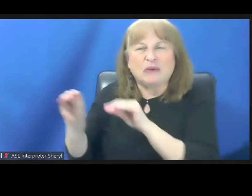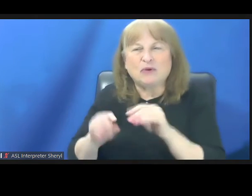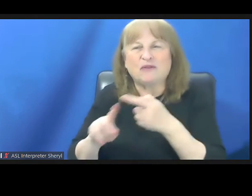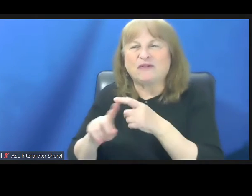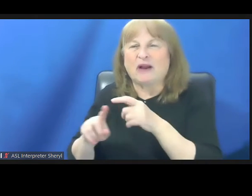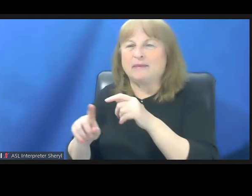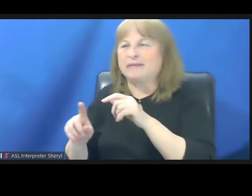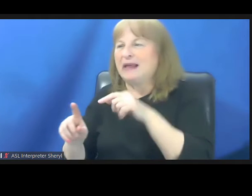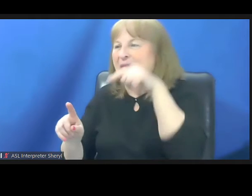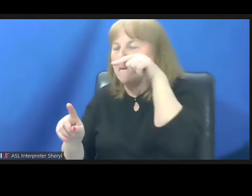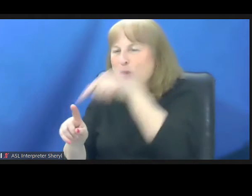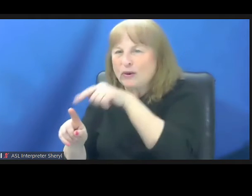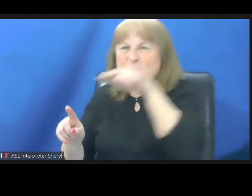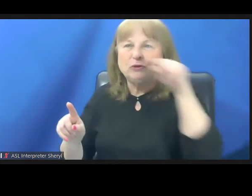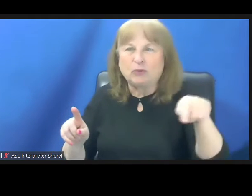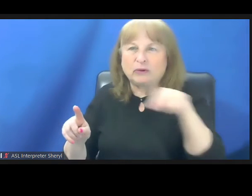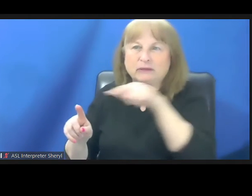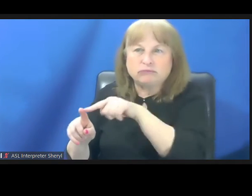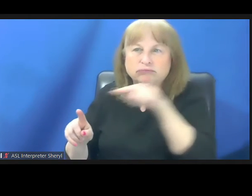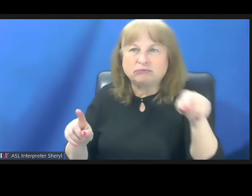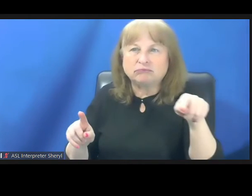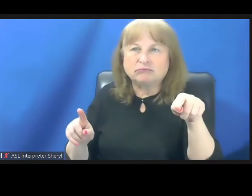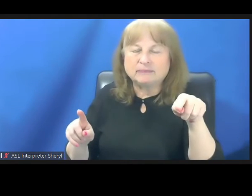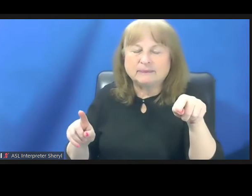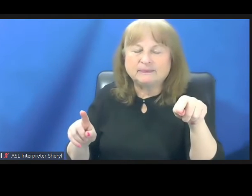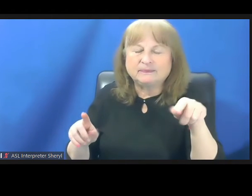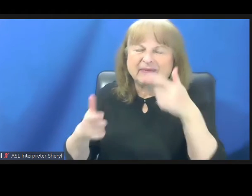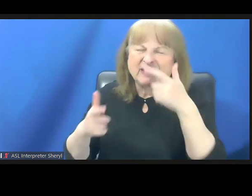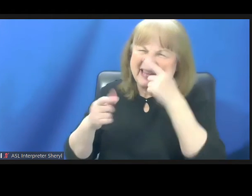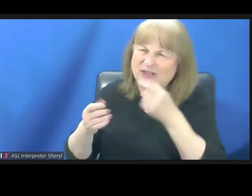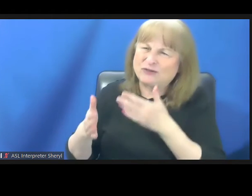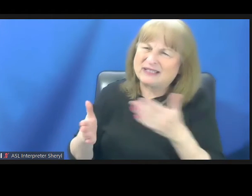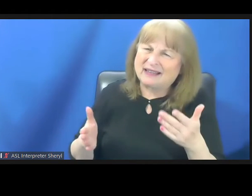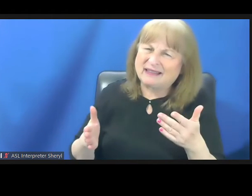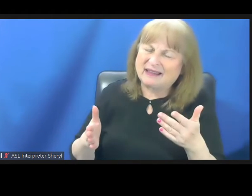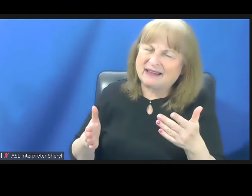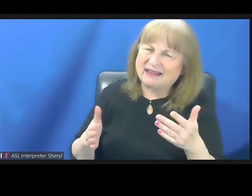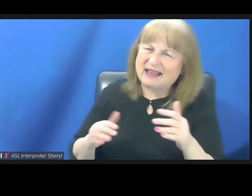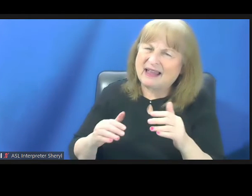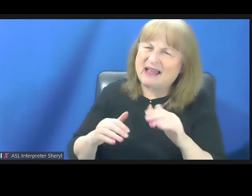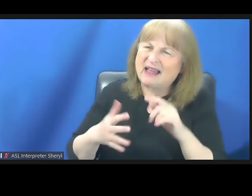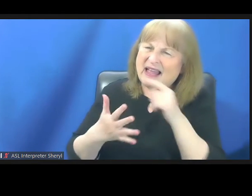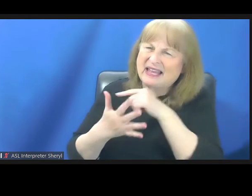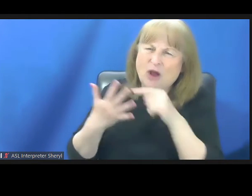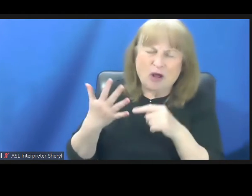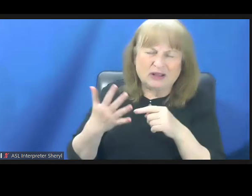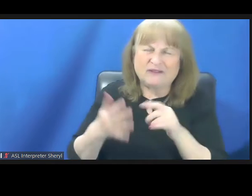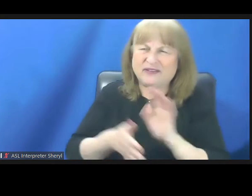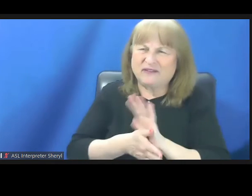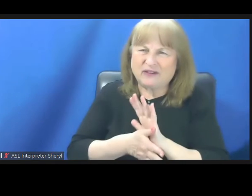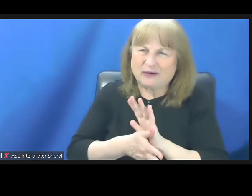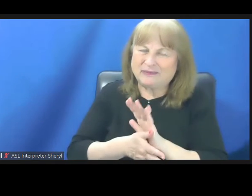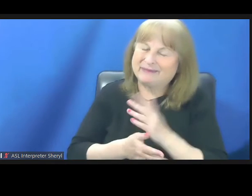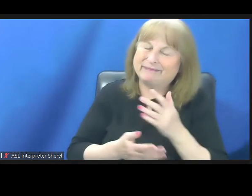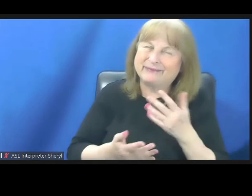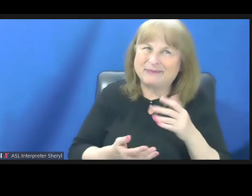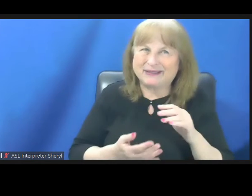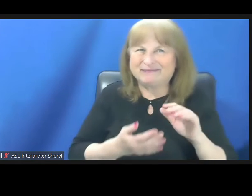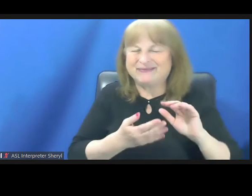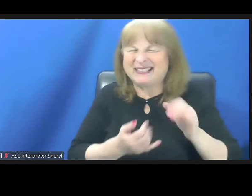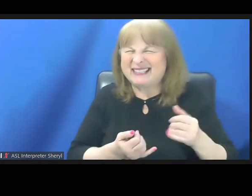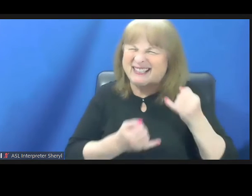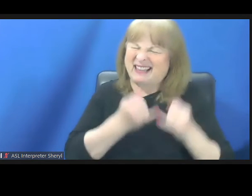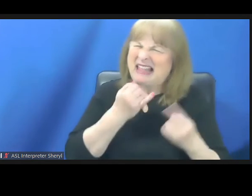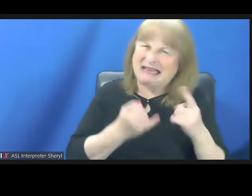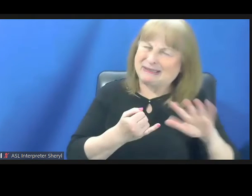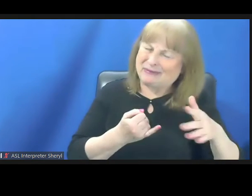to point B. Mm-hmm. And the interesting thing is that in all of these films, with the exception perhaps of the last one in